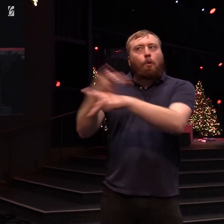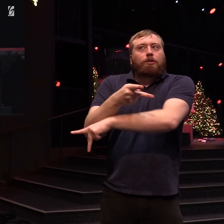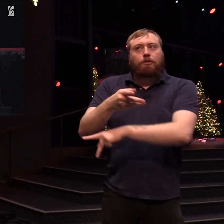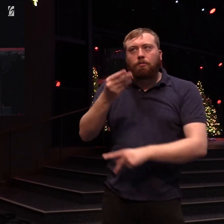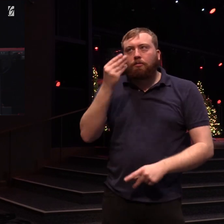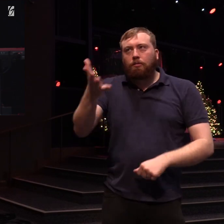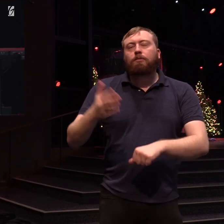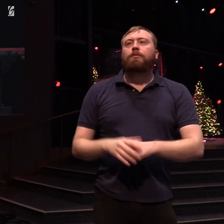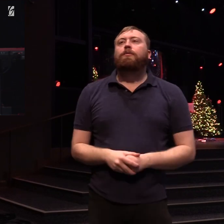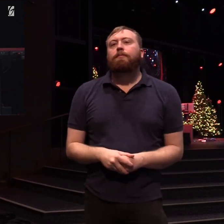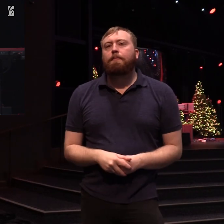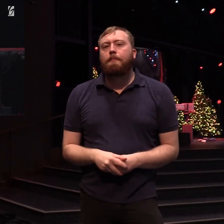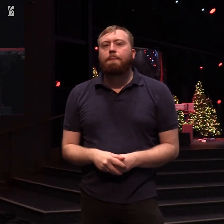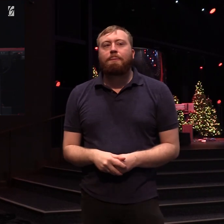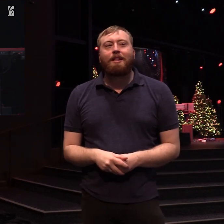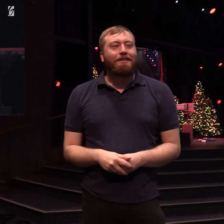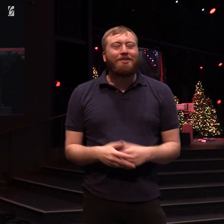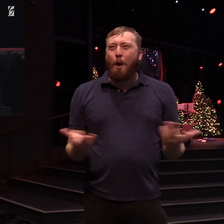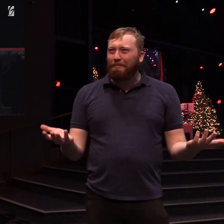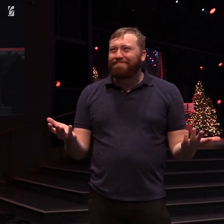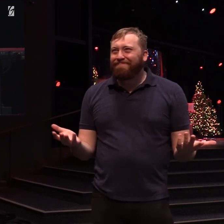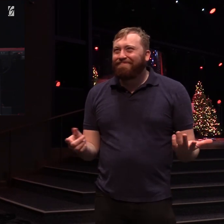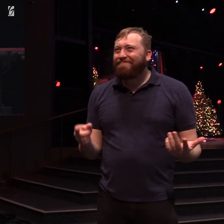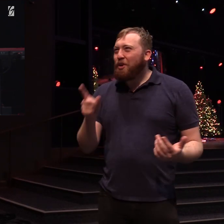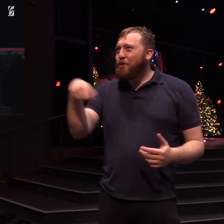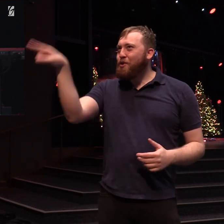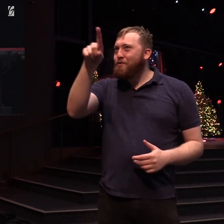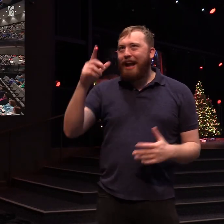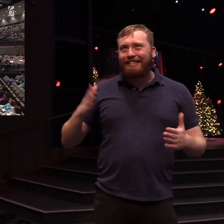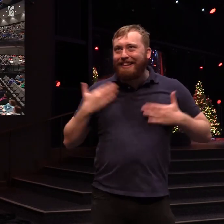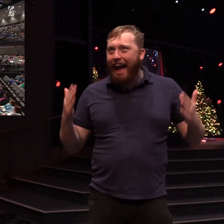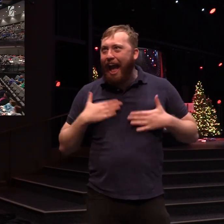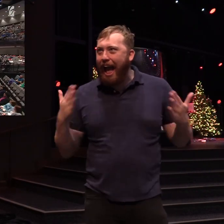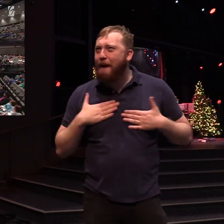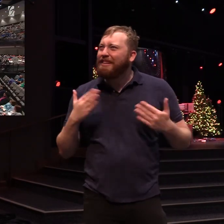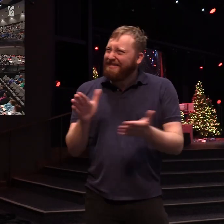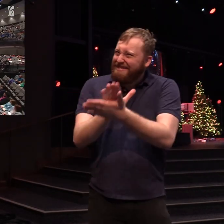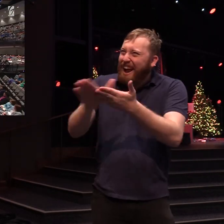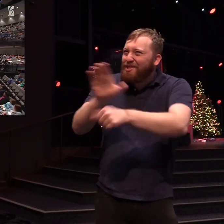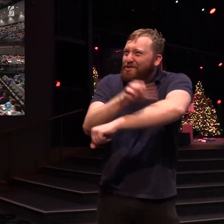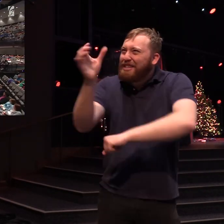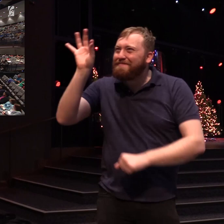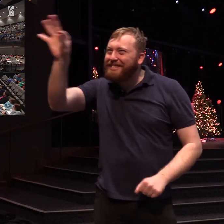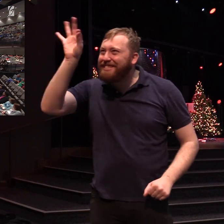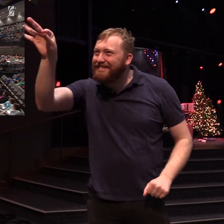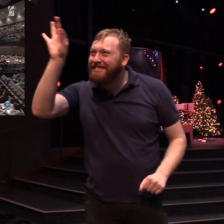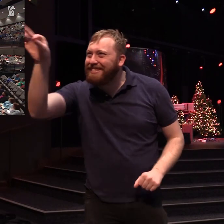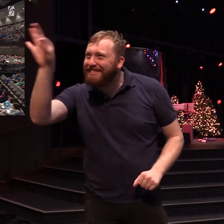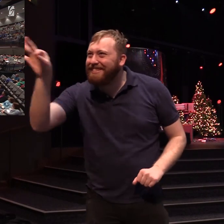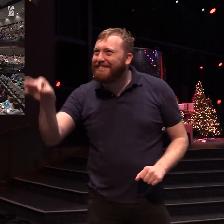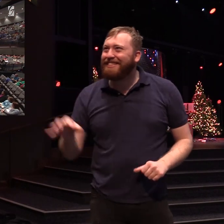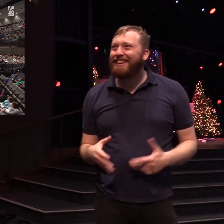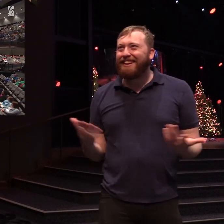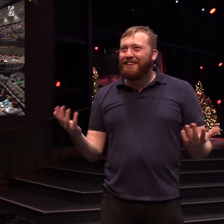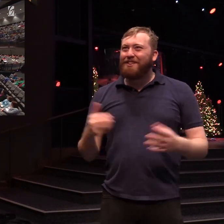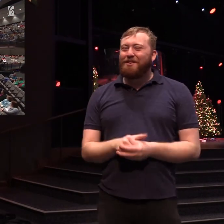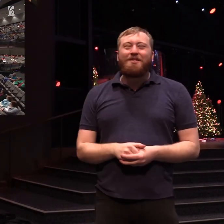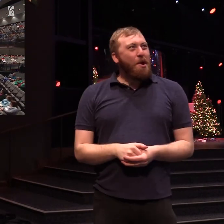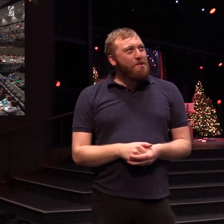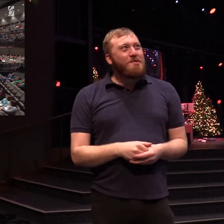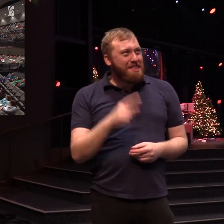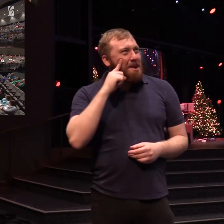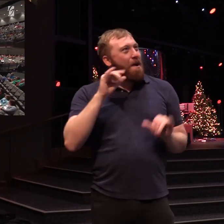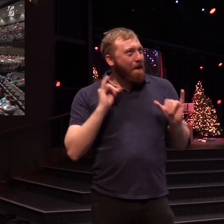Max, gee, thanks for this Christmas message that you're bringing. My goodness, how you've placed me in